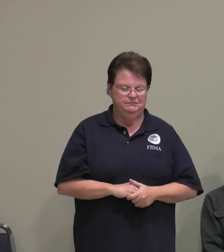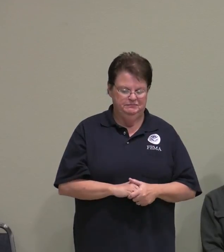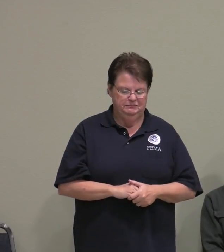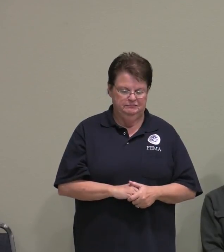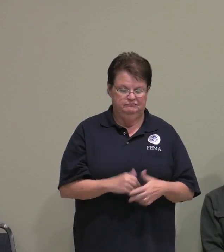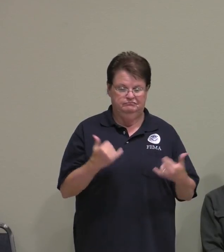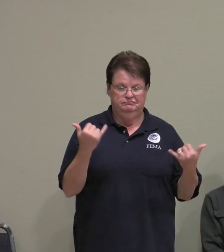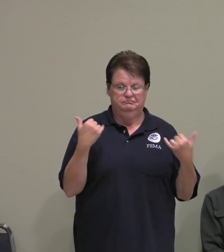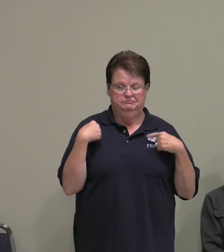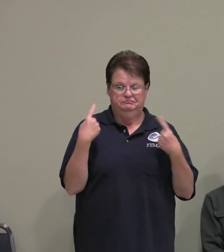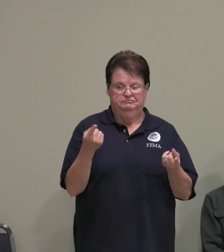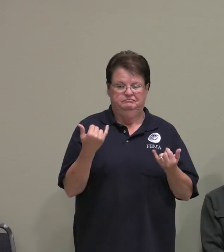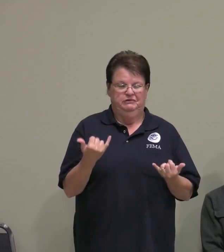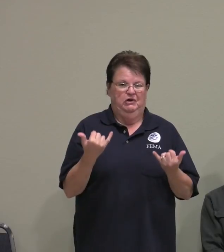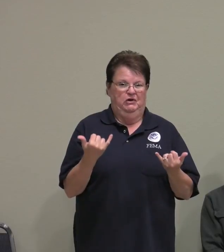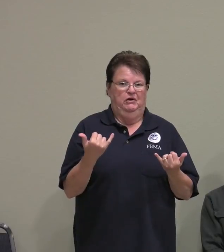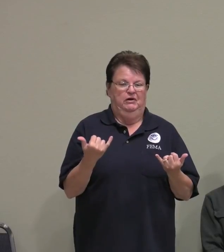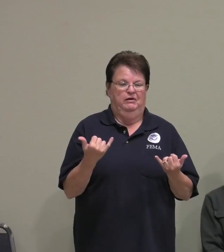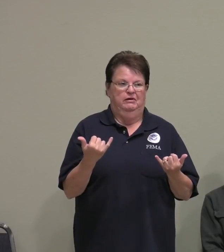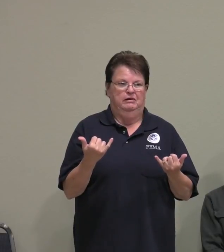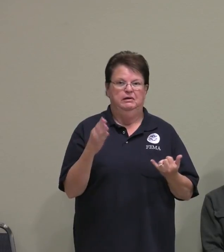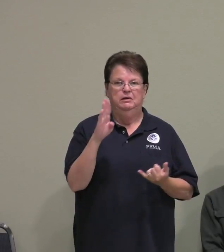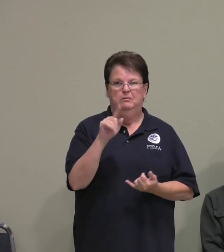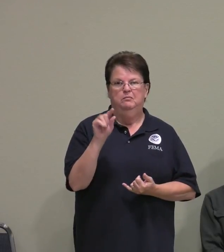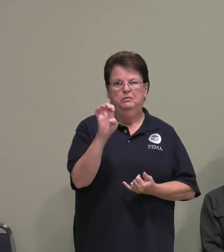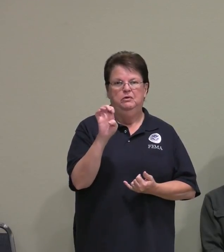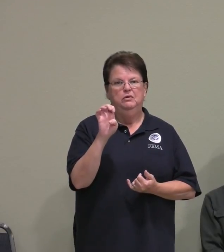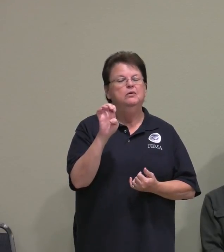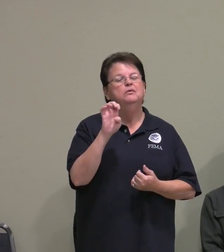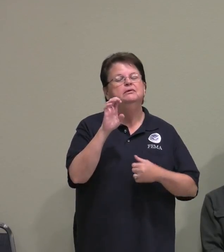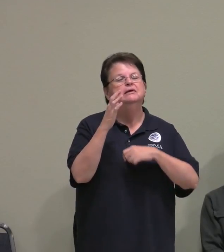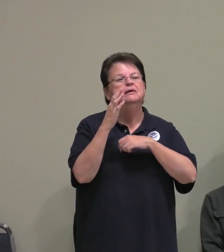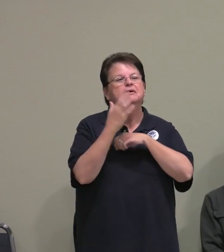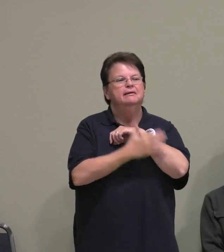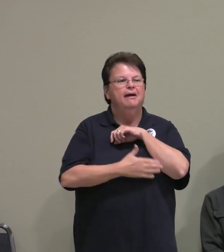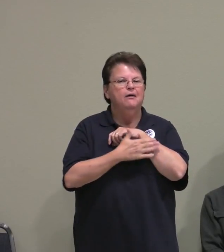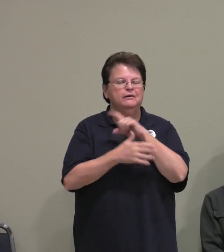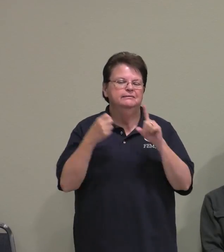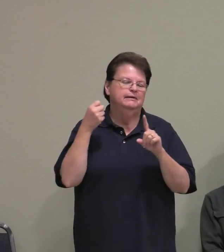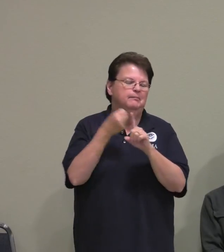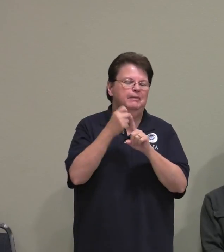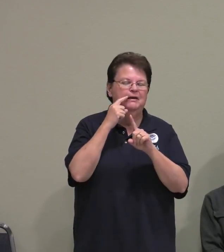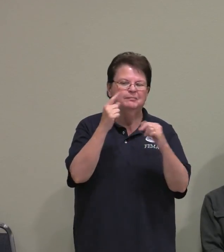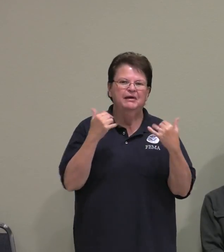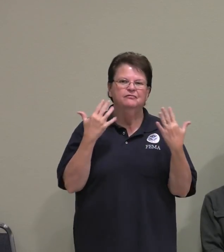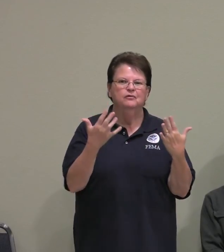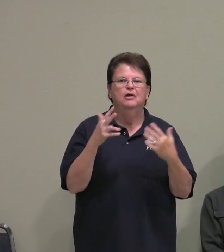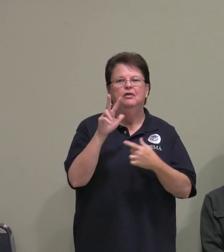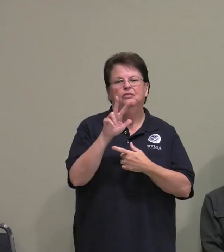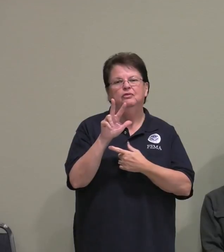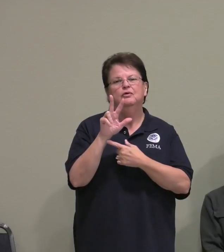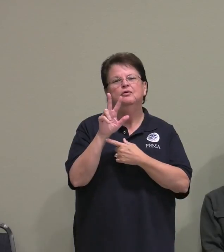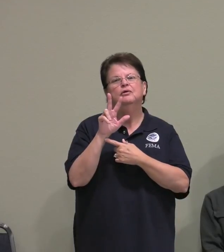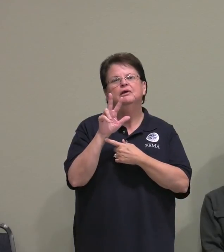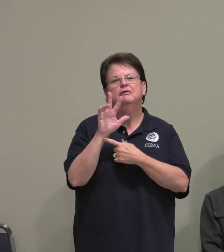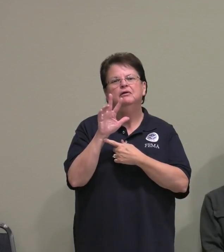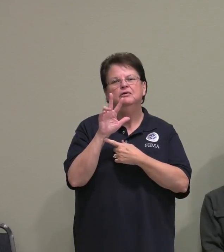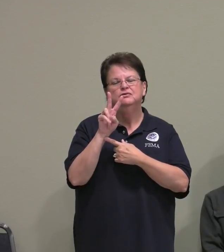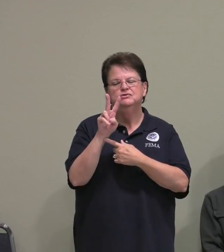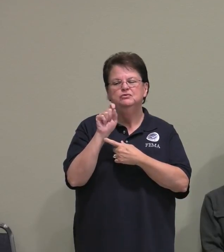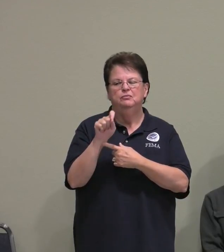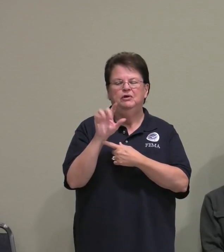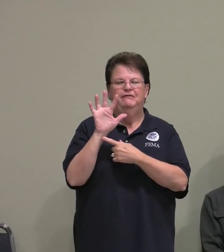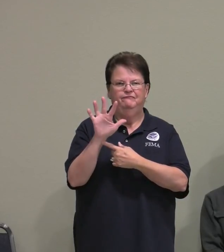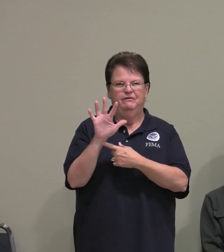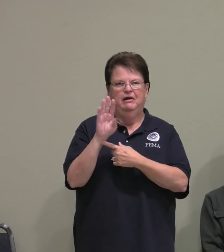To date, in Butte County, so those impacted directly by the Camp Fire, over $32.5 million has been